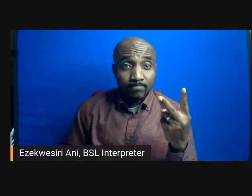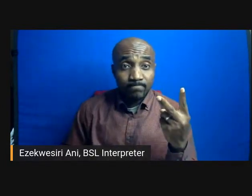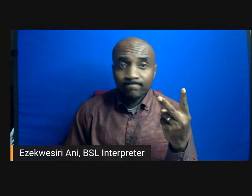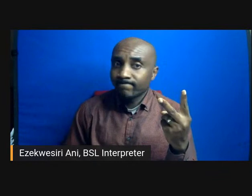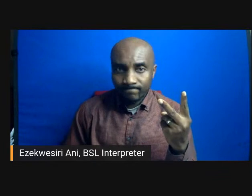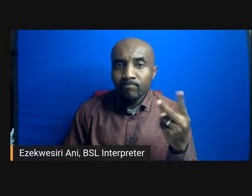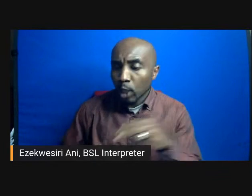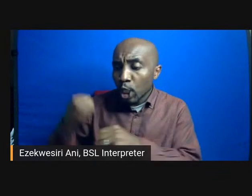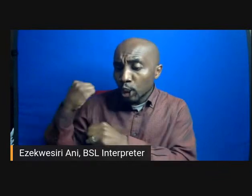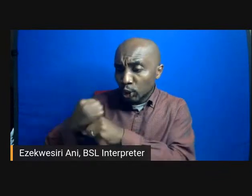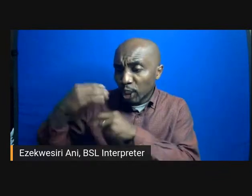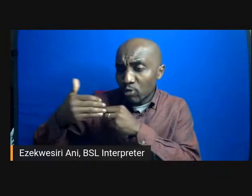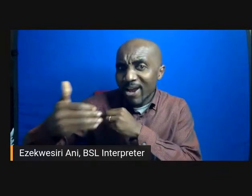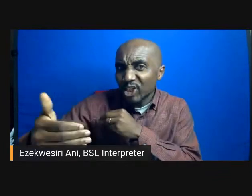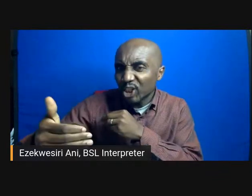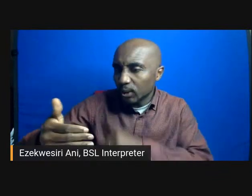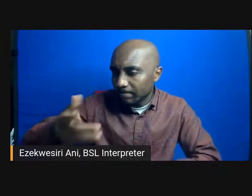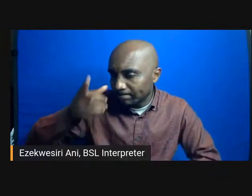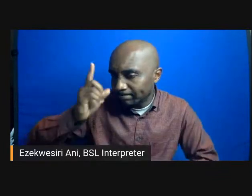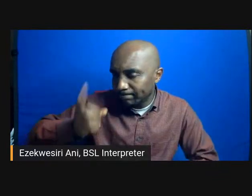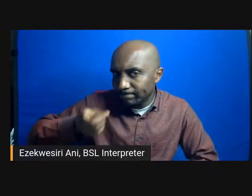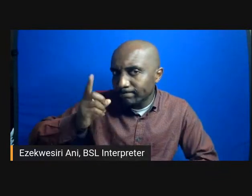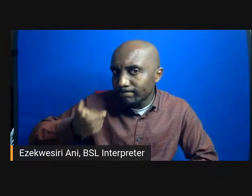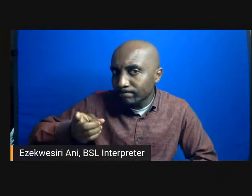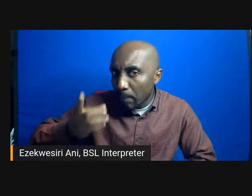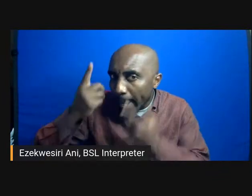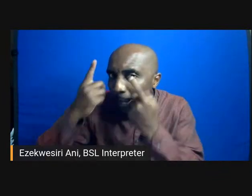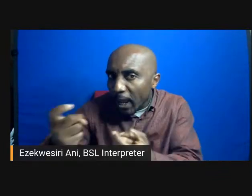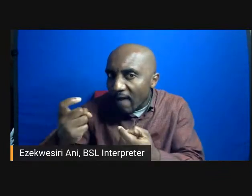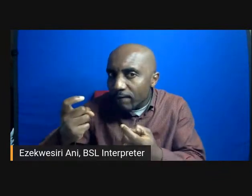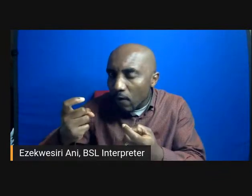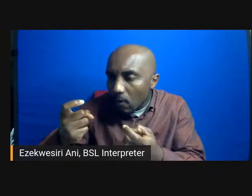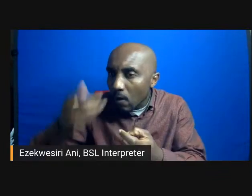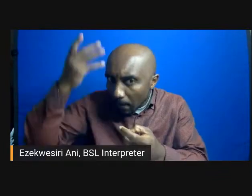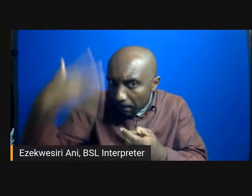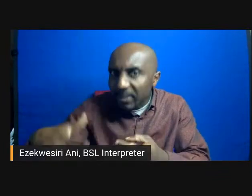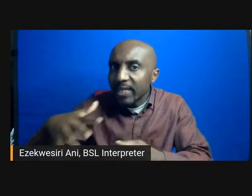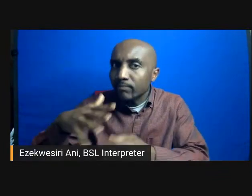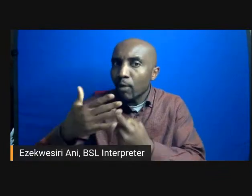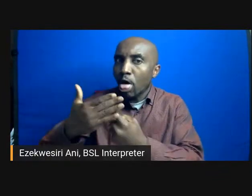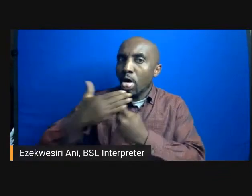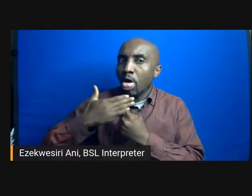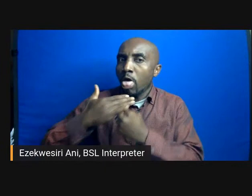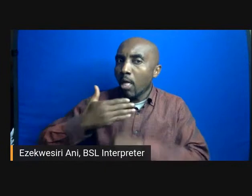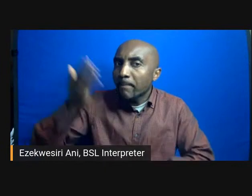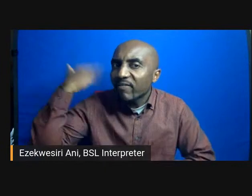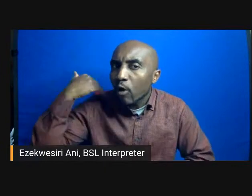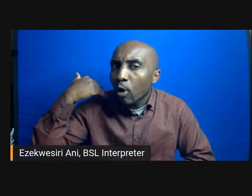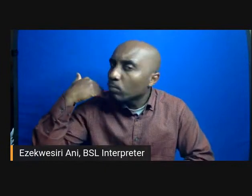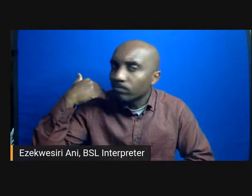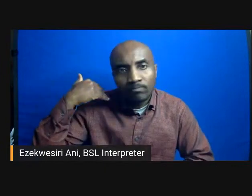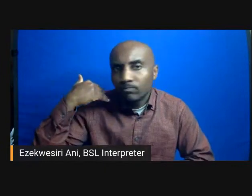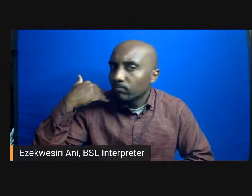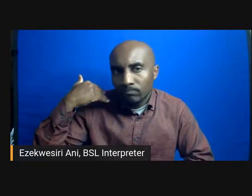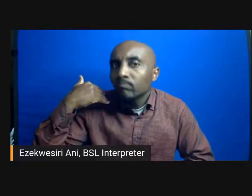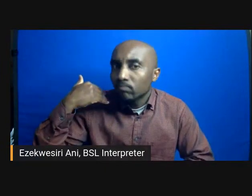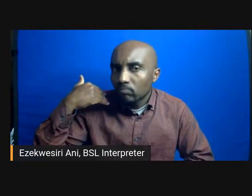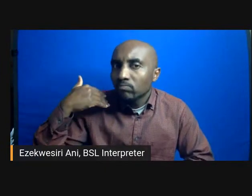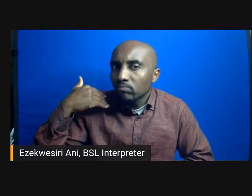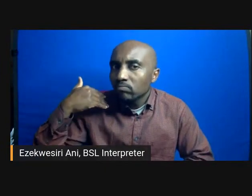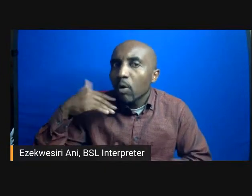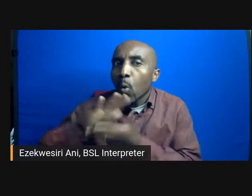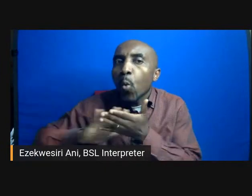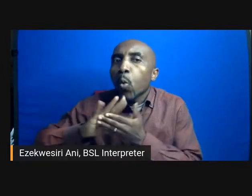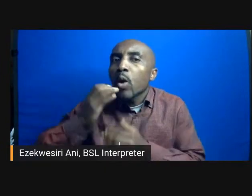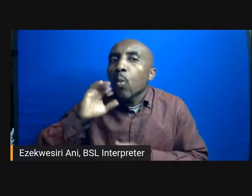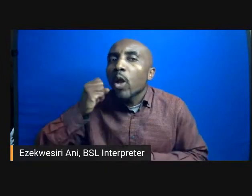to generations to come that we have walked this path before and there's only one place it leads to,